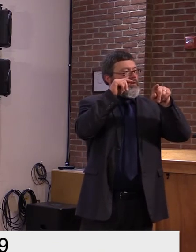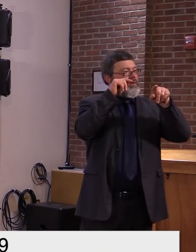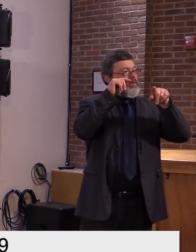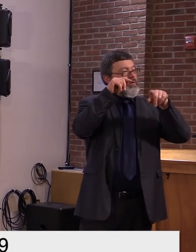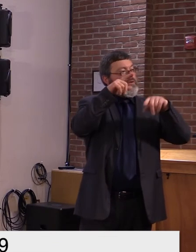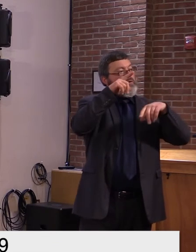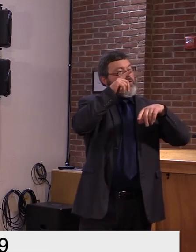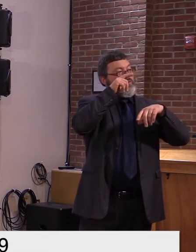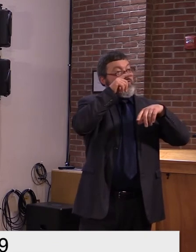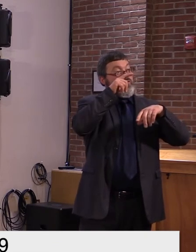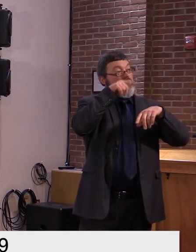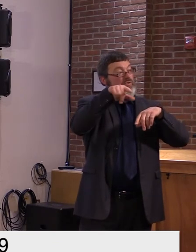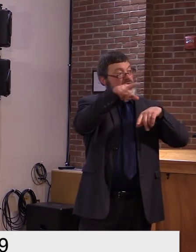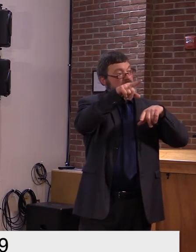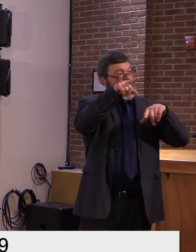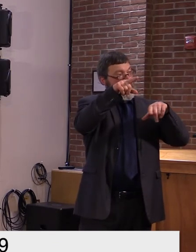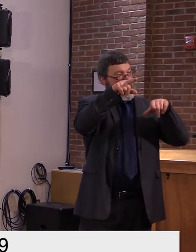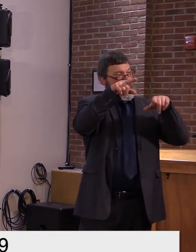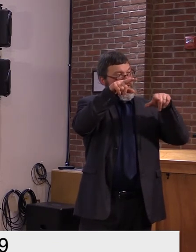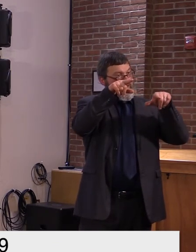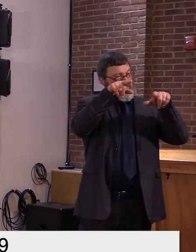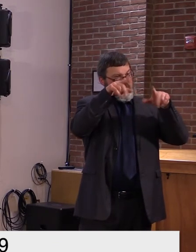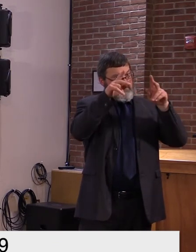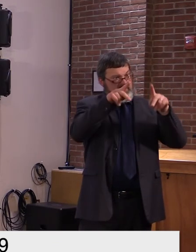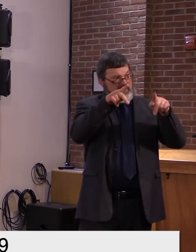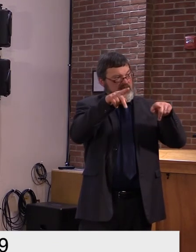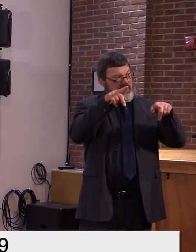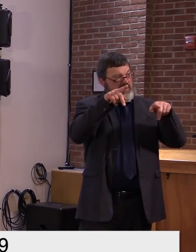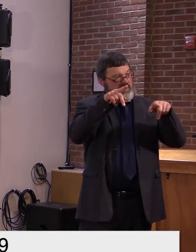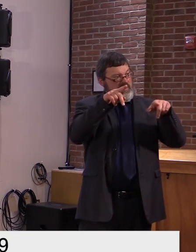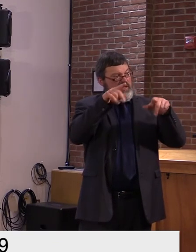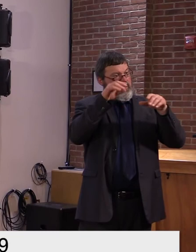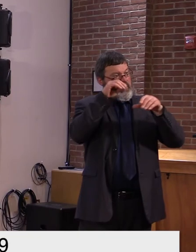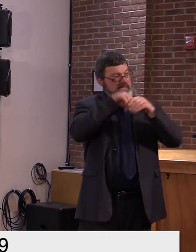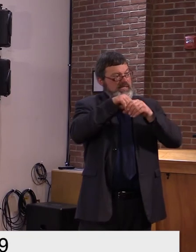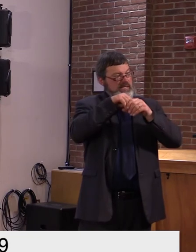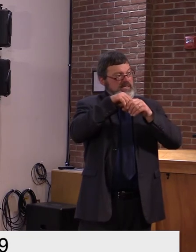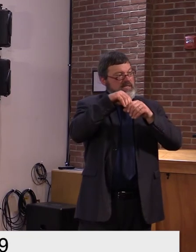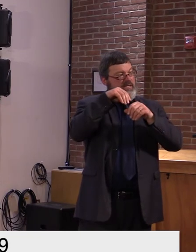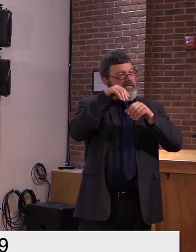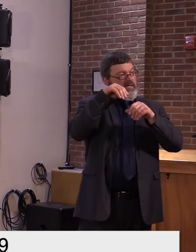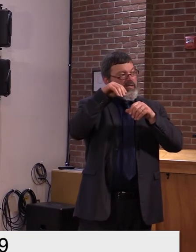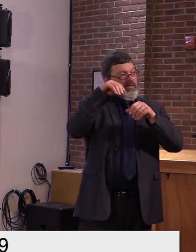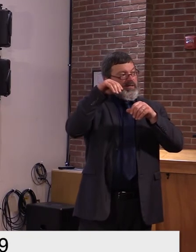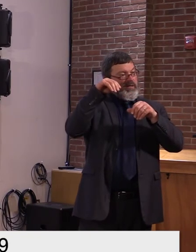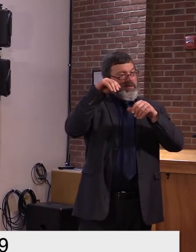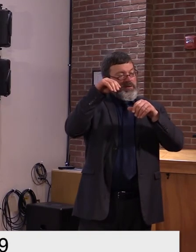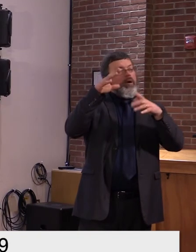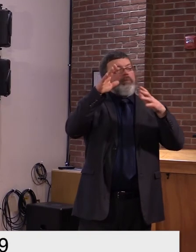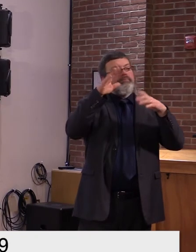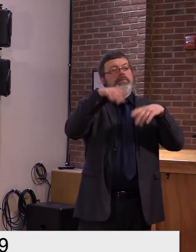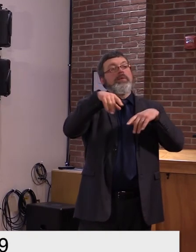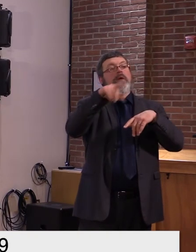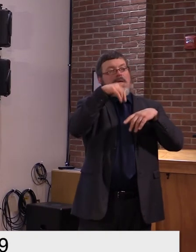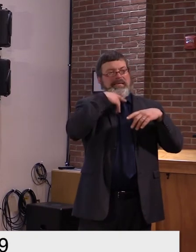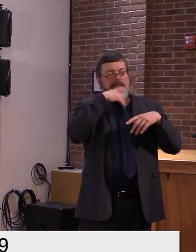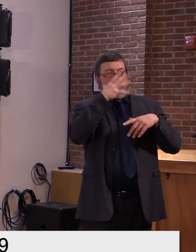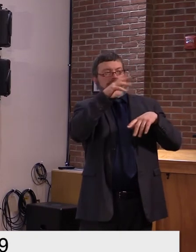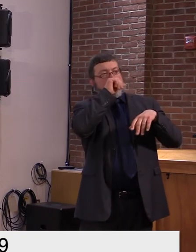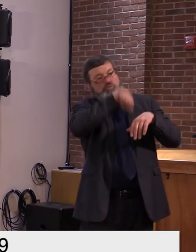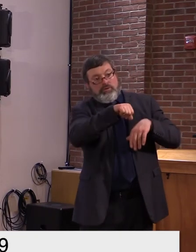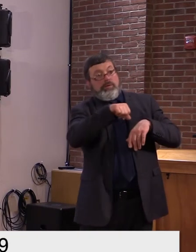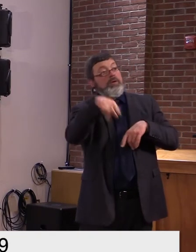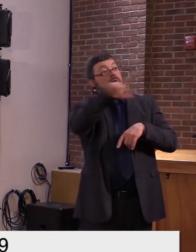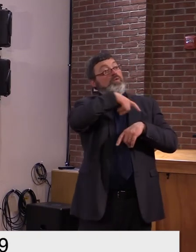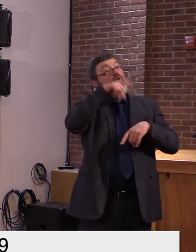few years of serving the public in D.C., it seems that either they themselves